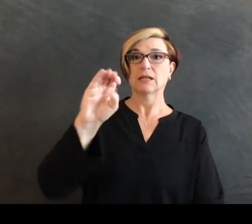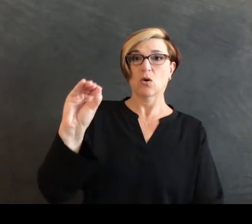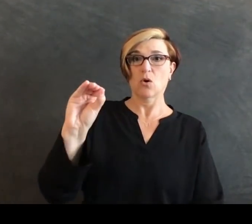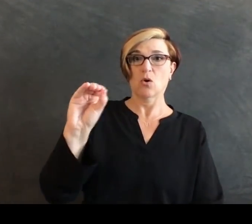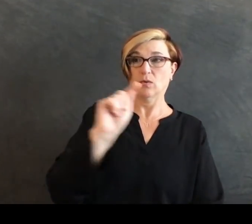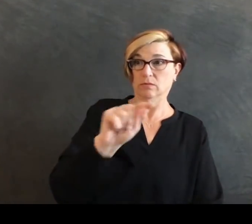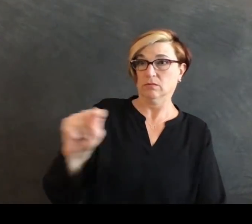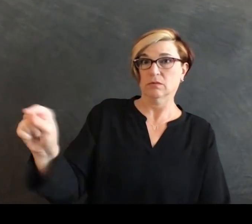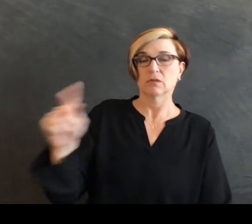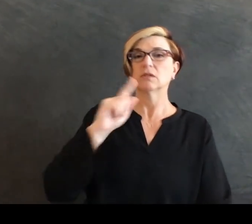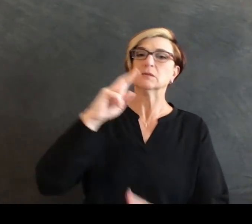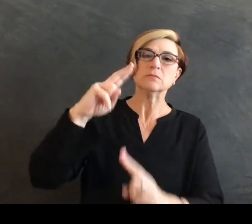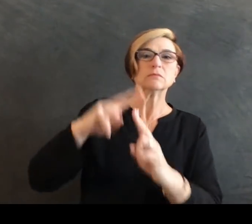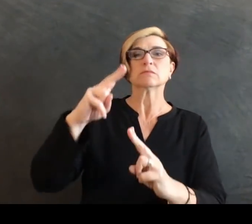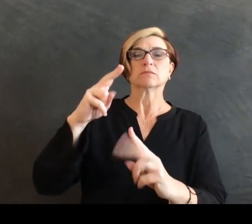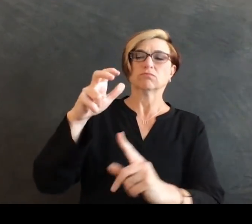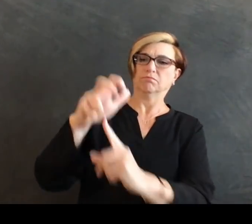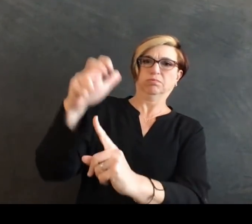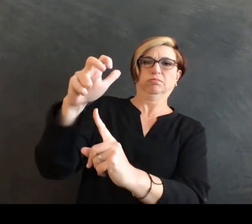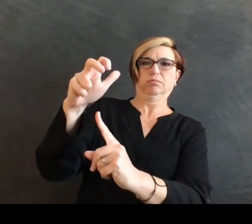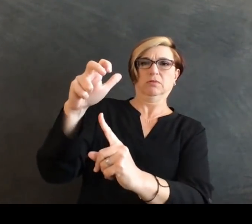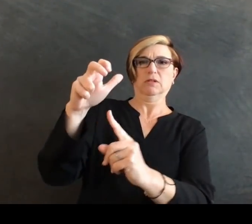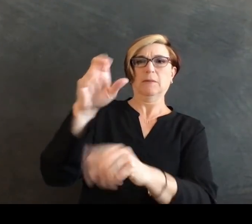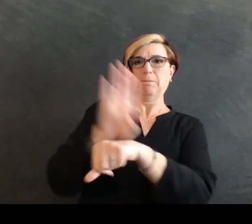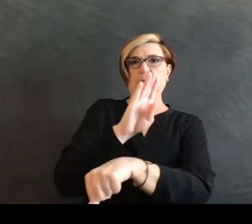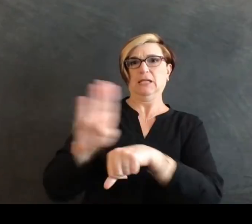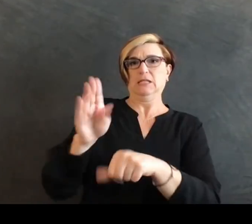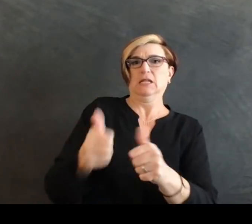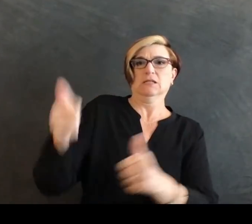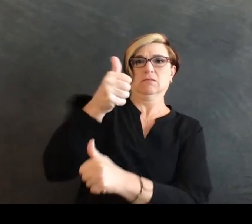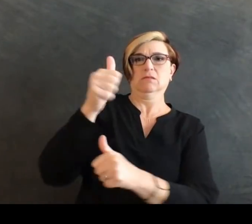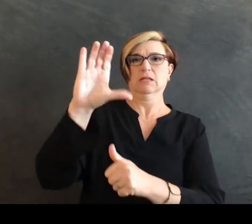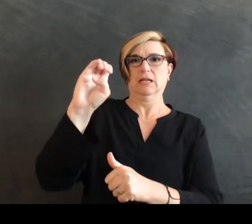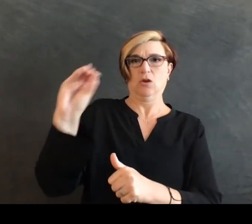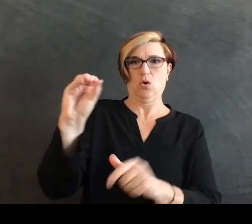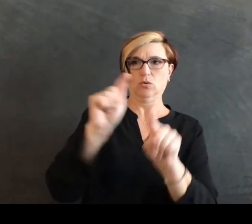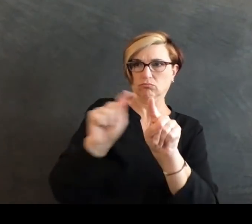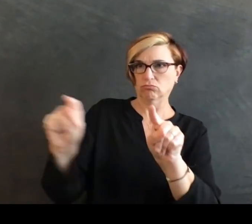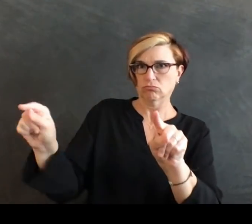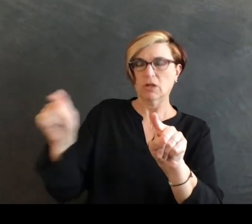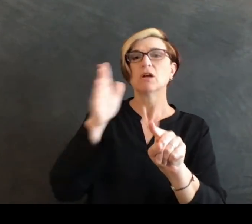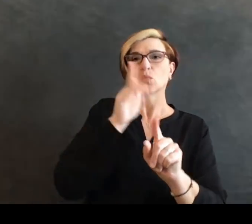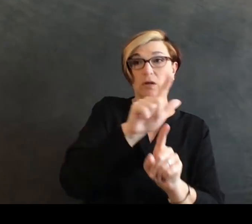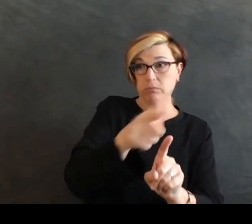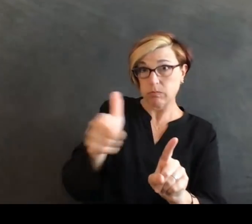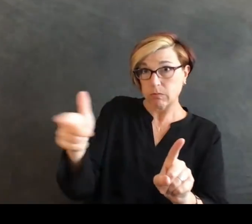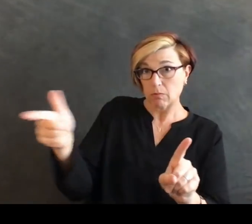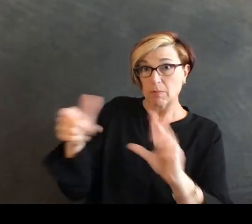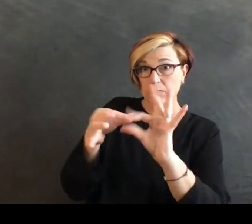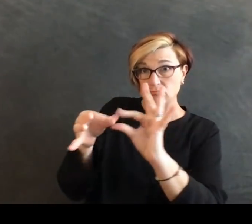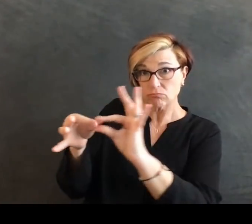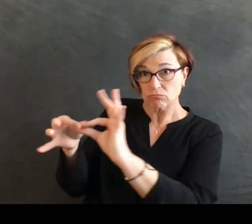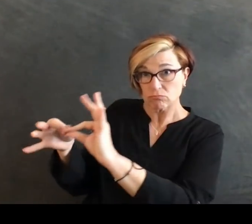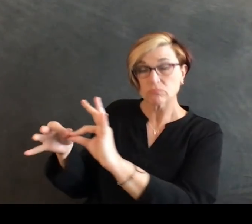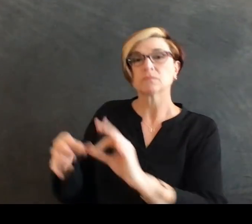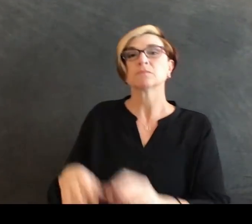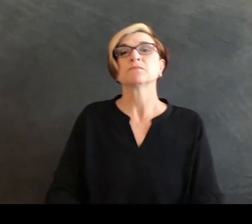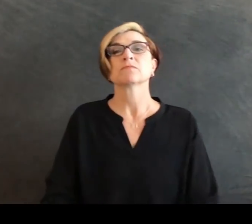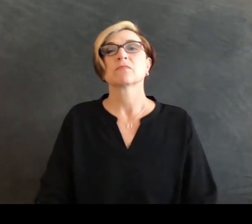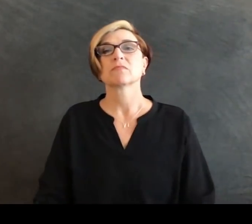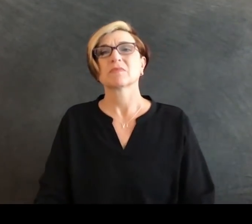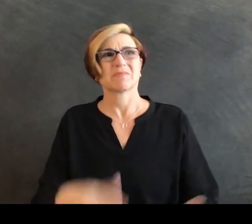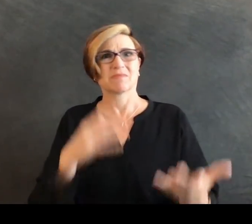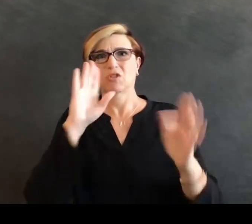go. And they're going to say a little bit about what they're doing. And then we have so many more. The FDA has also